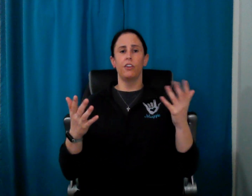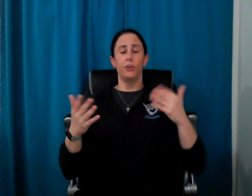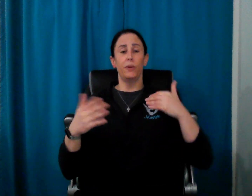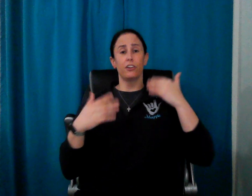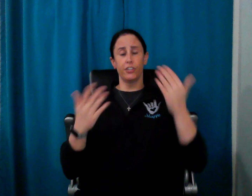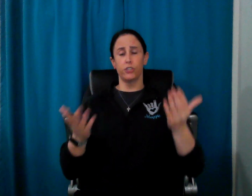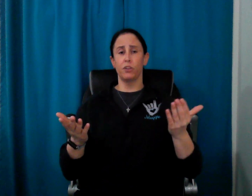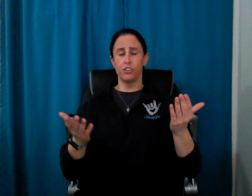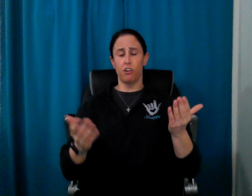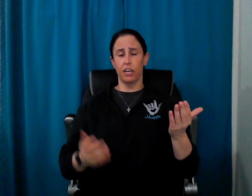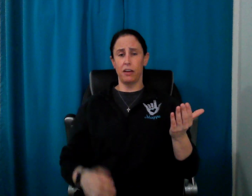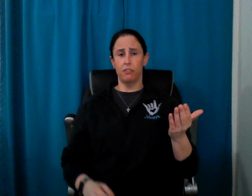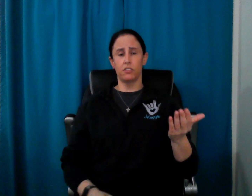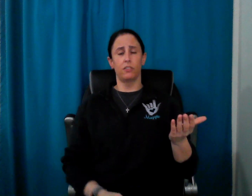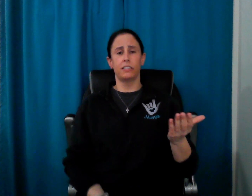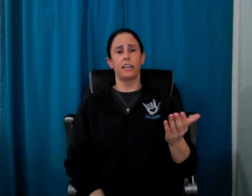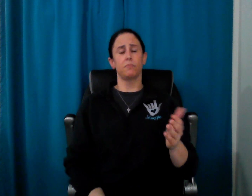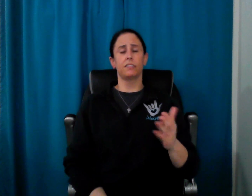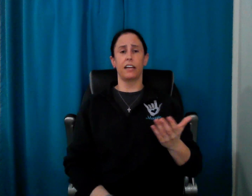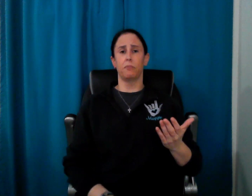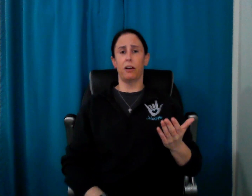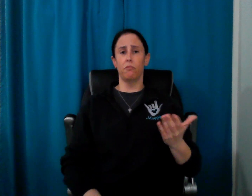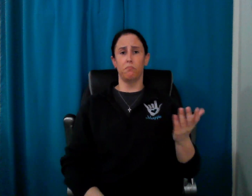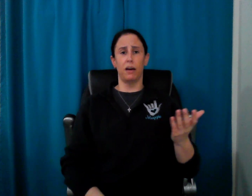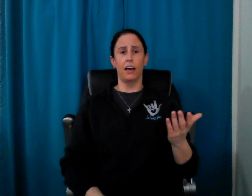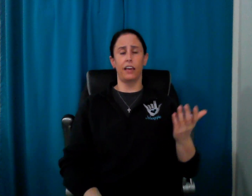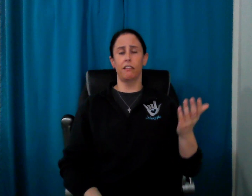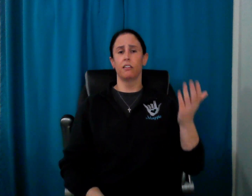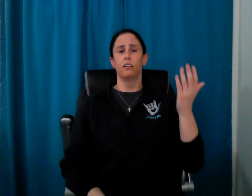you introduce what you're talking about. So let's say I'm signing about my